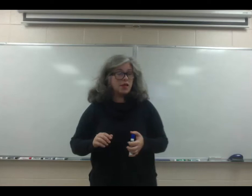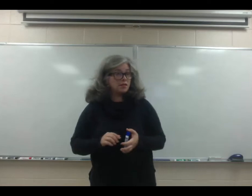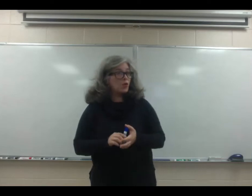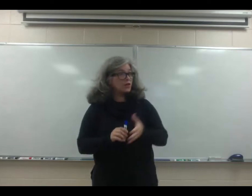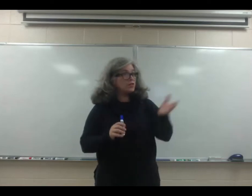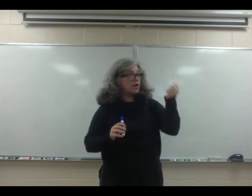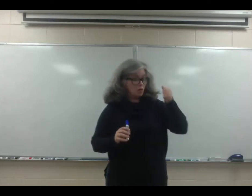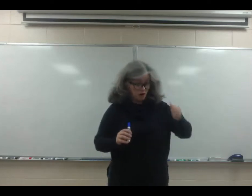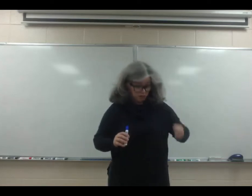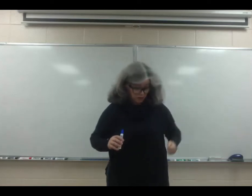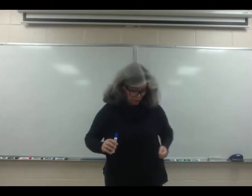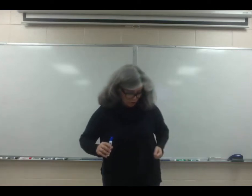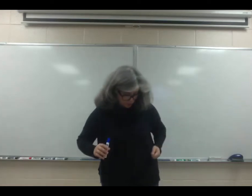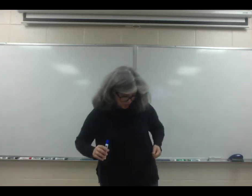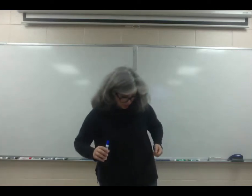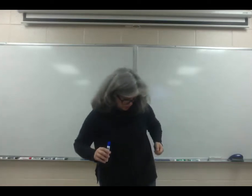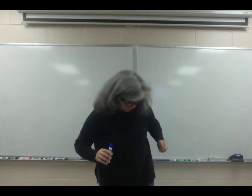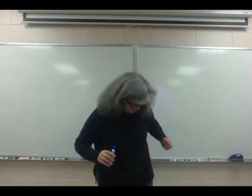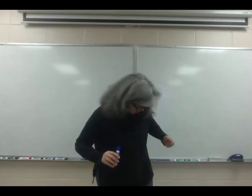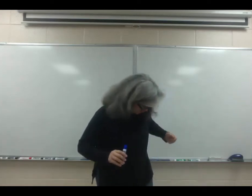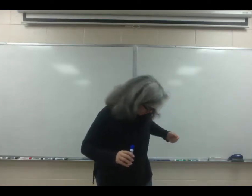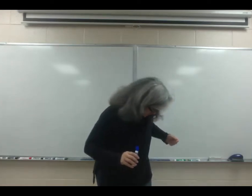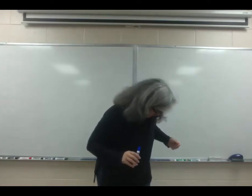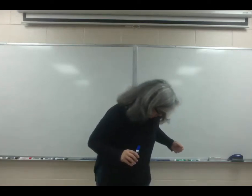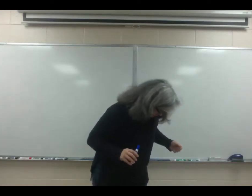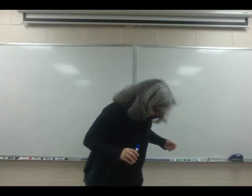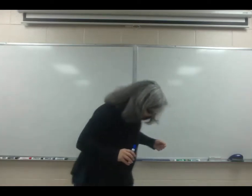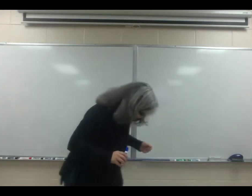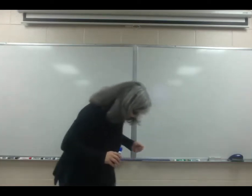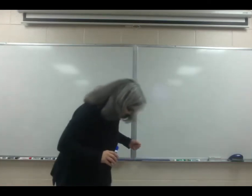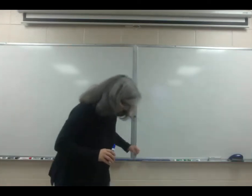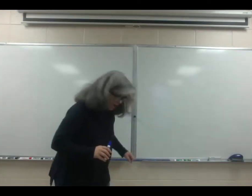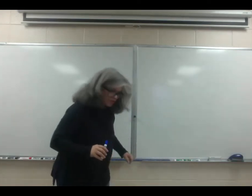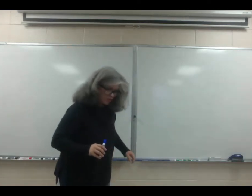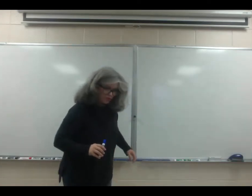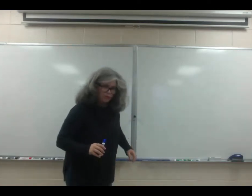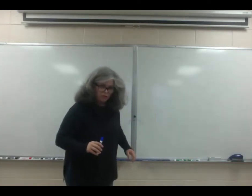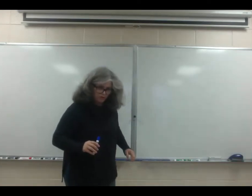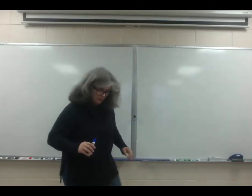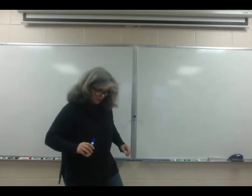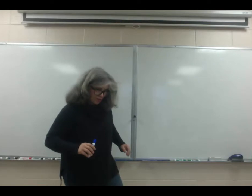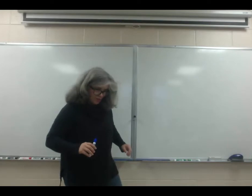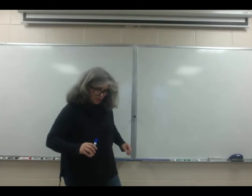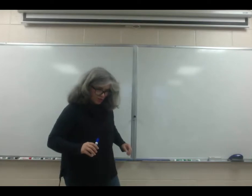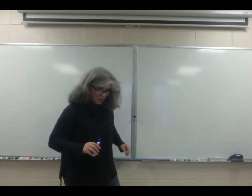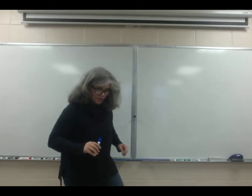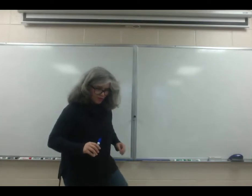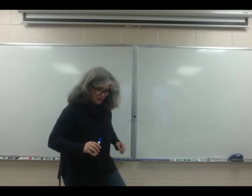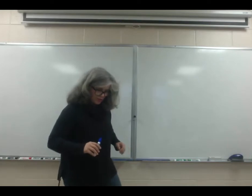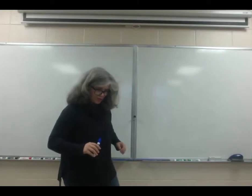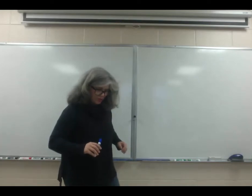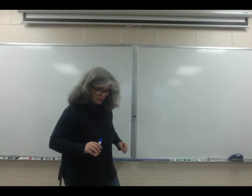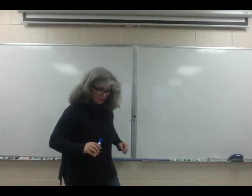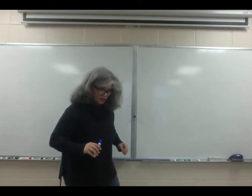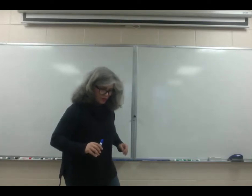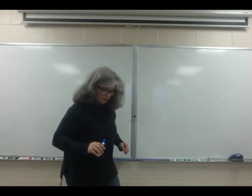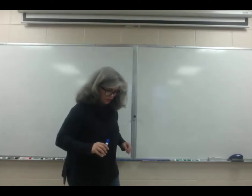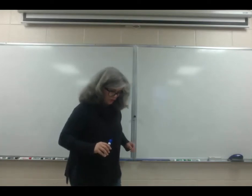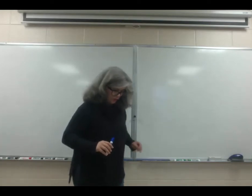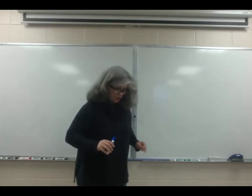it's going to go on the YouTube channel for my online students if I manage not to trip over this and throw the computer on the floor.